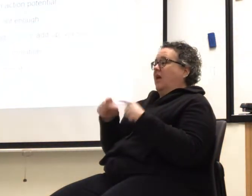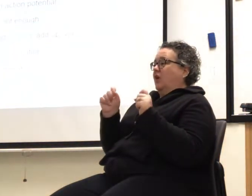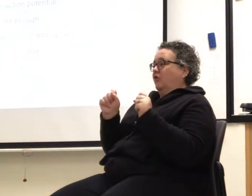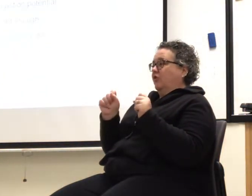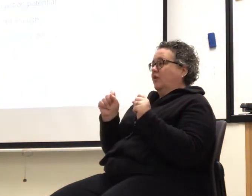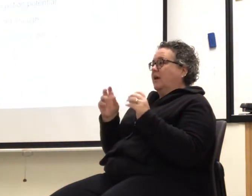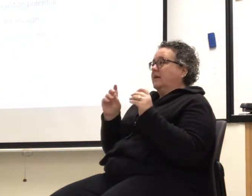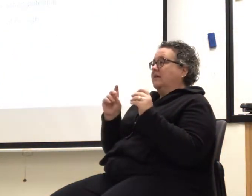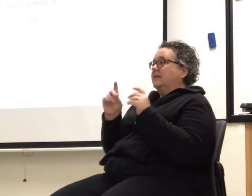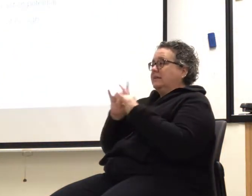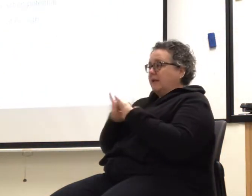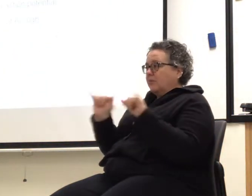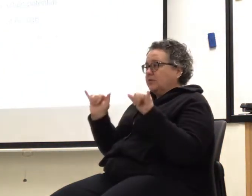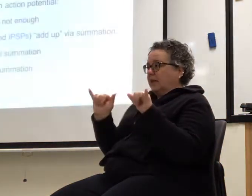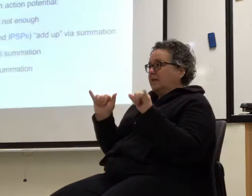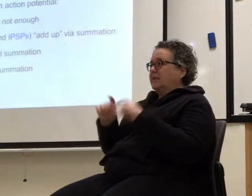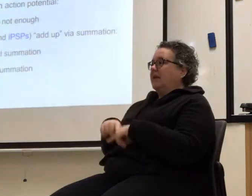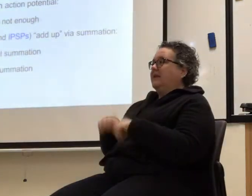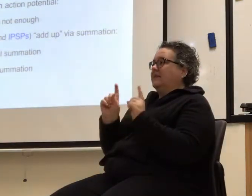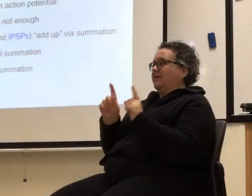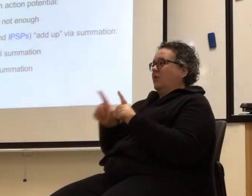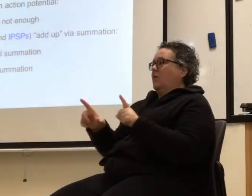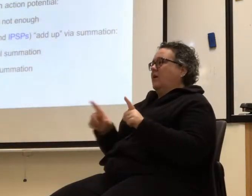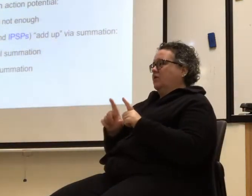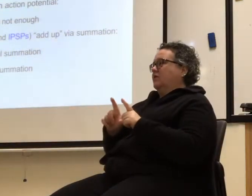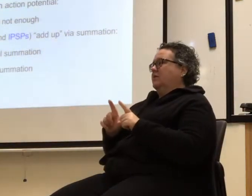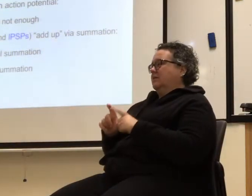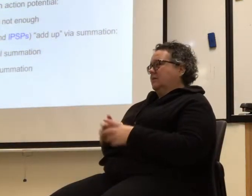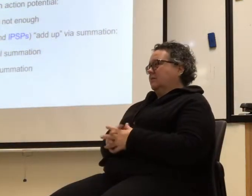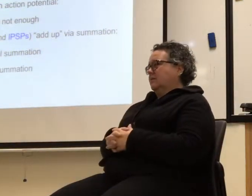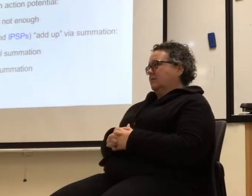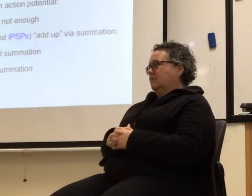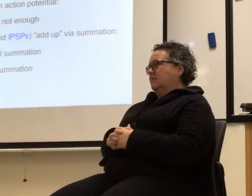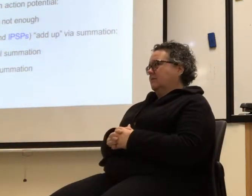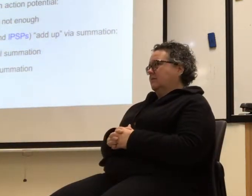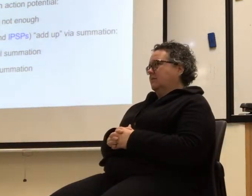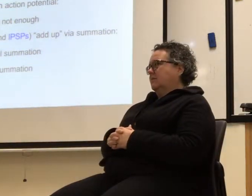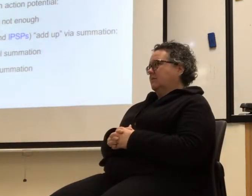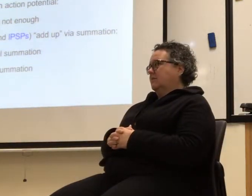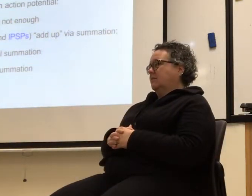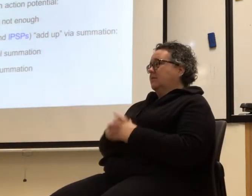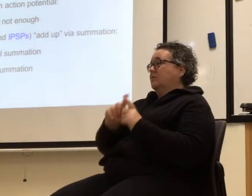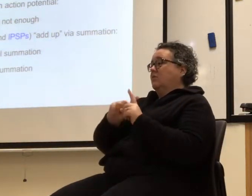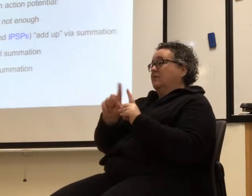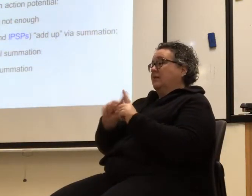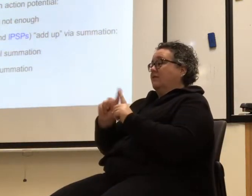simultaneously in different locations. More than one input.